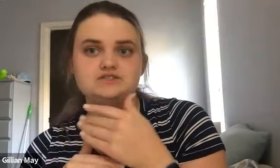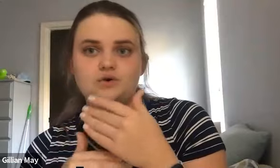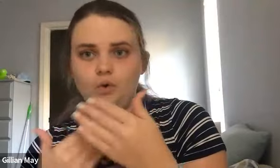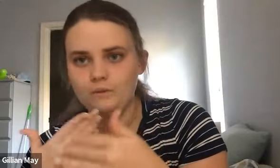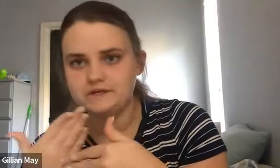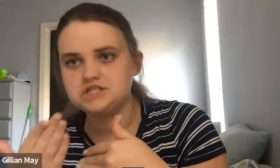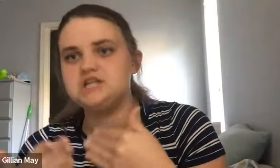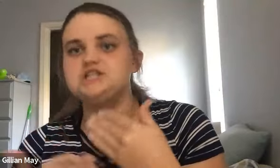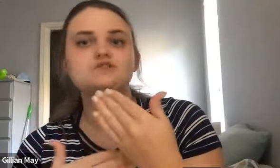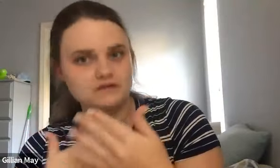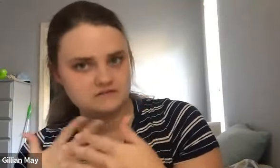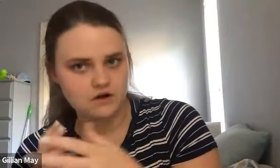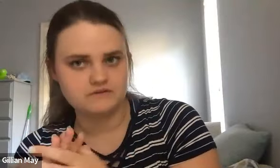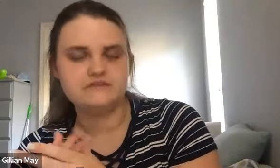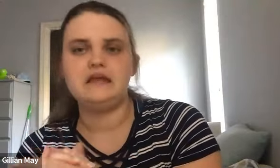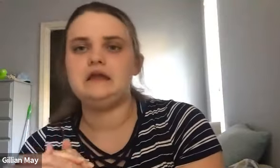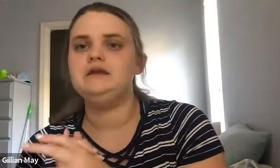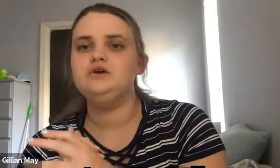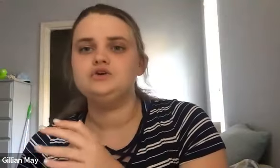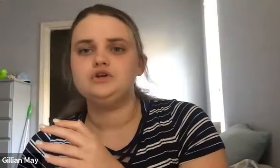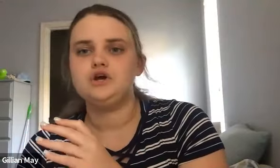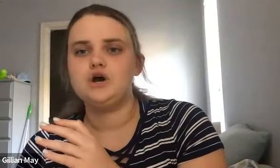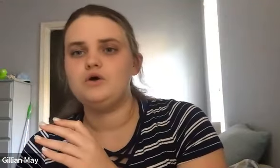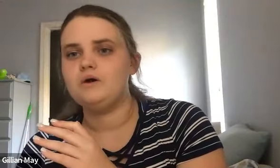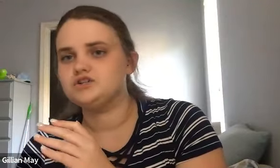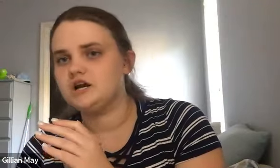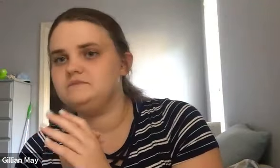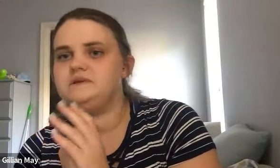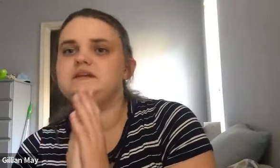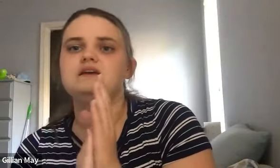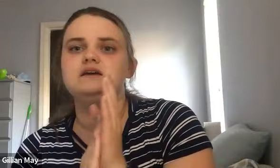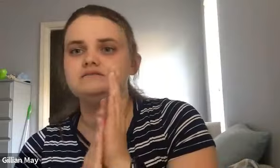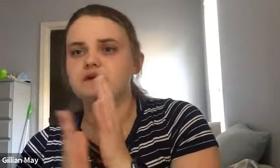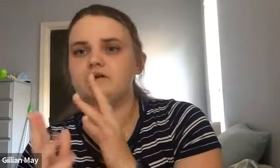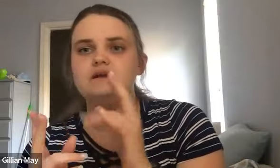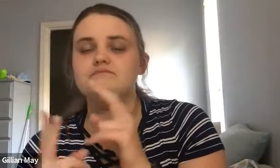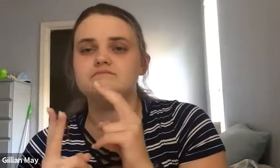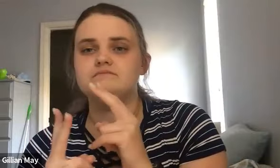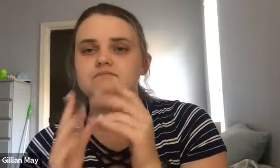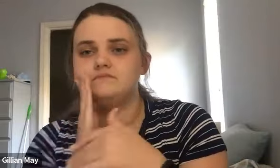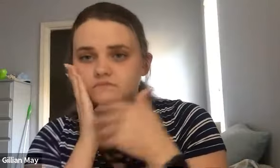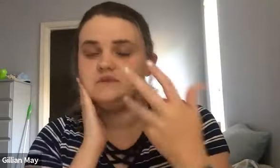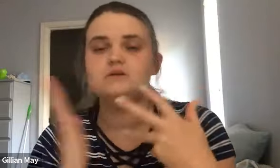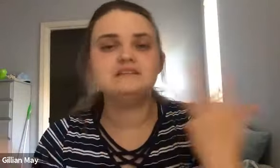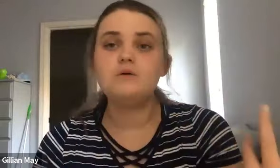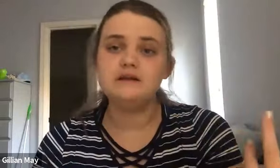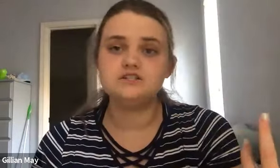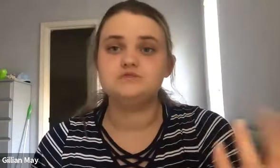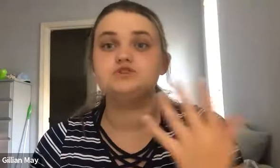it's always changing, it's always evolving. They, are trying to be very, it's how English is. We're trying